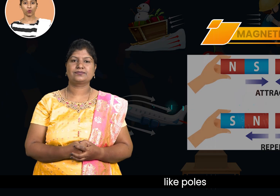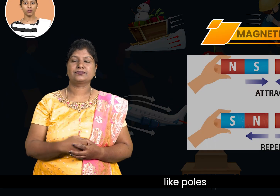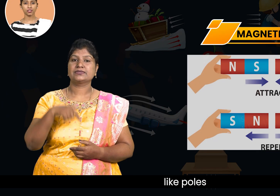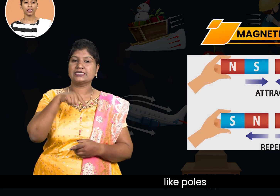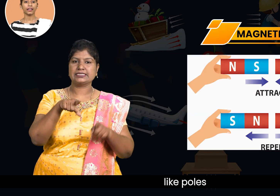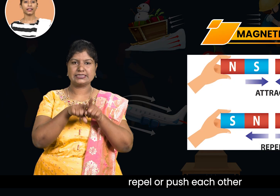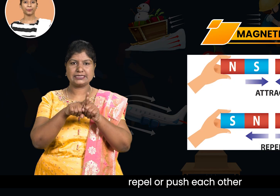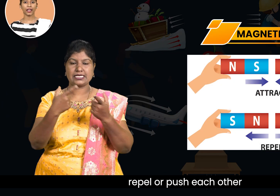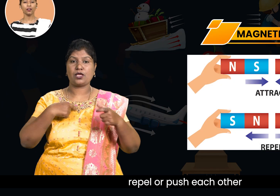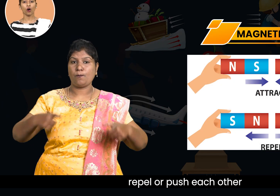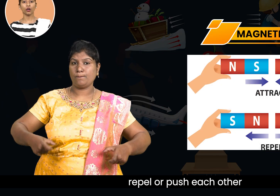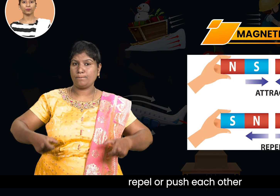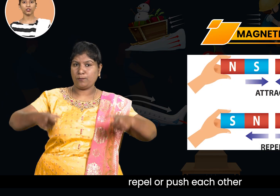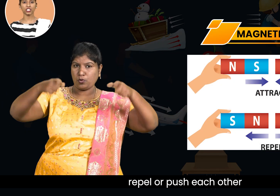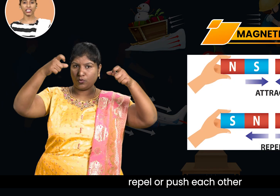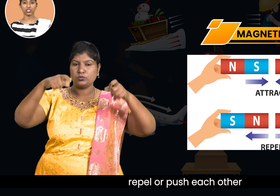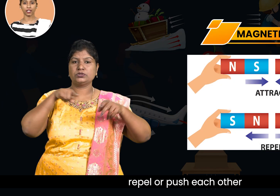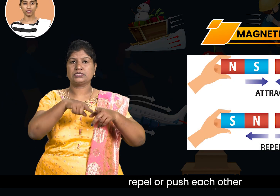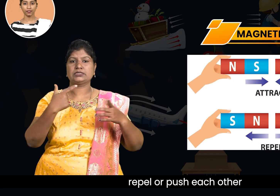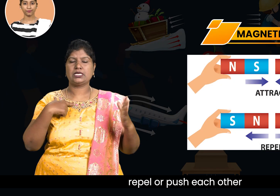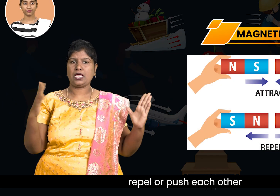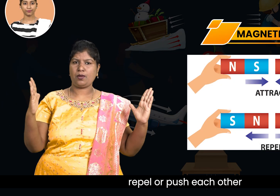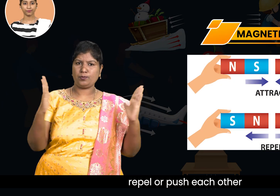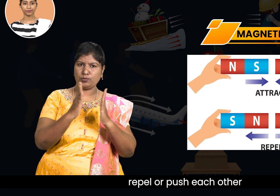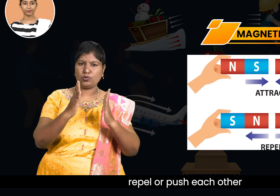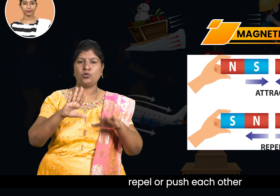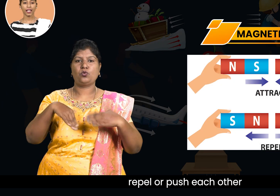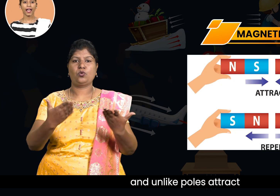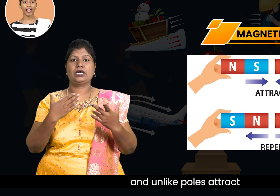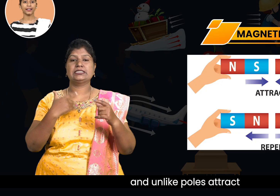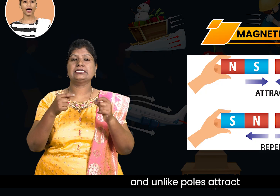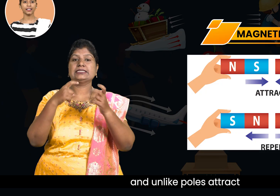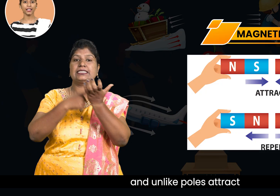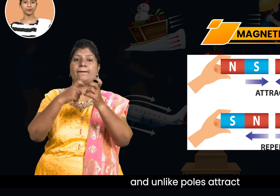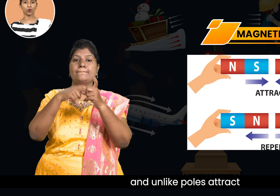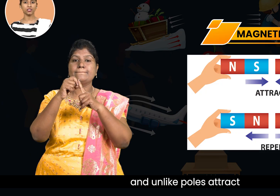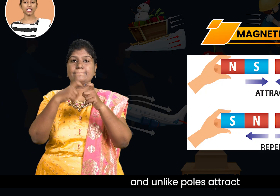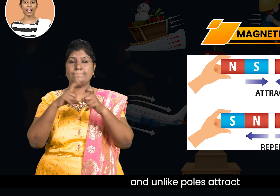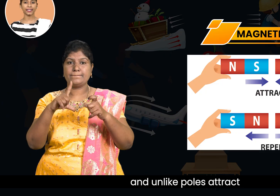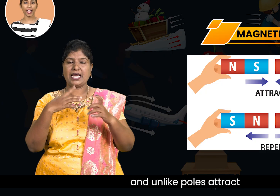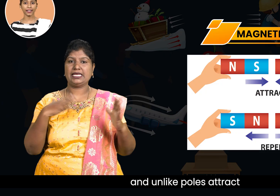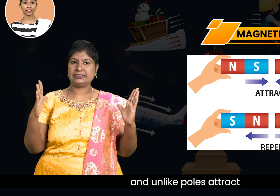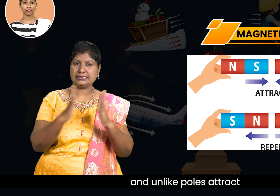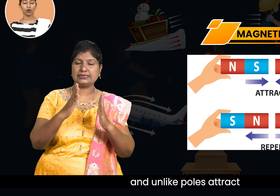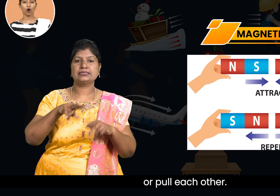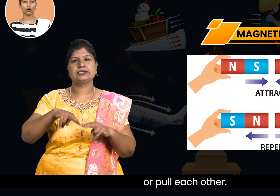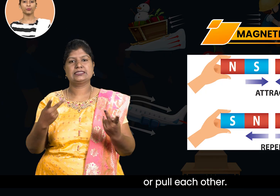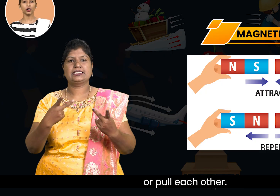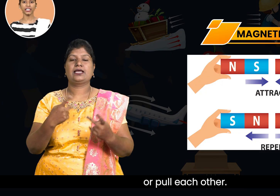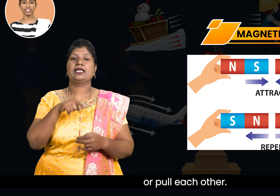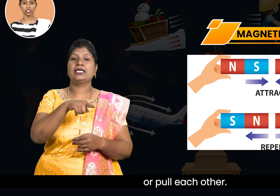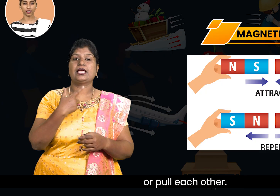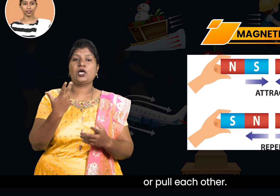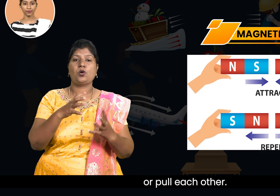Like poles repel or push each other, and unlike poles attract or